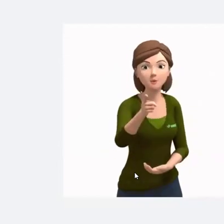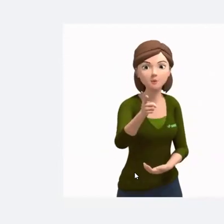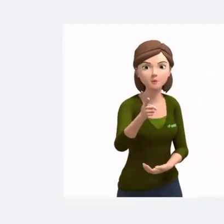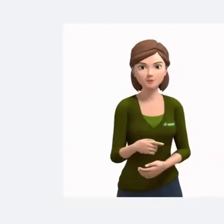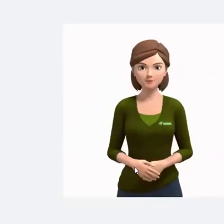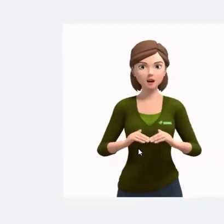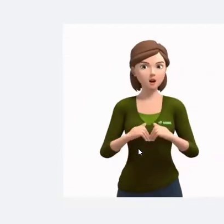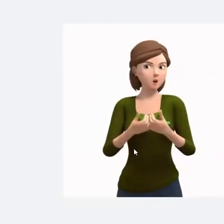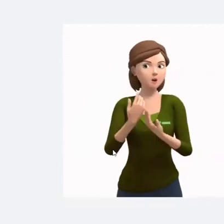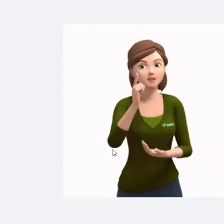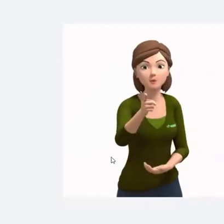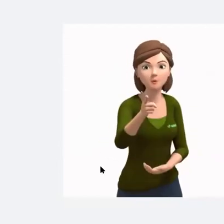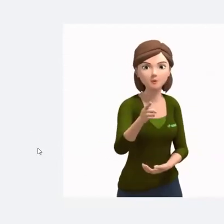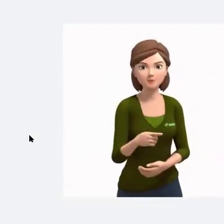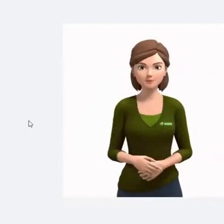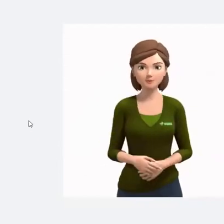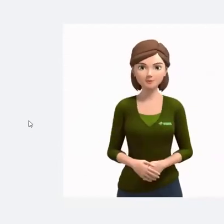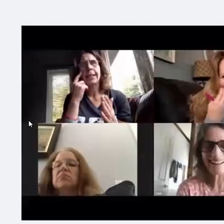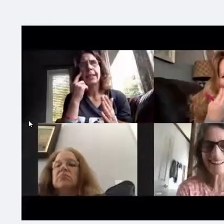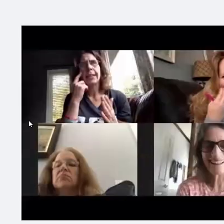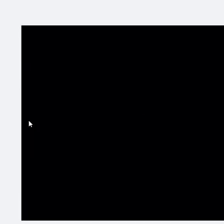counterpart spoken or written language.